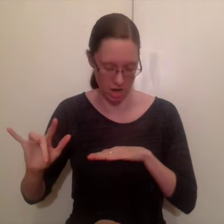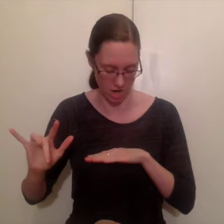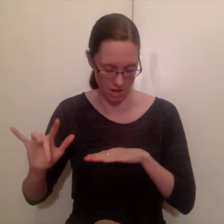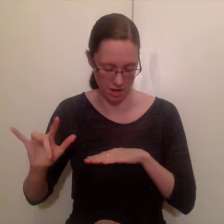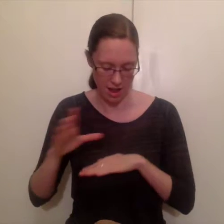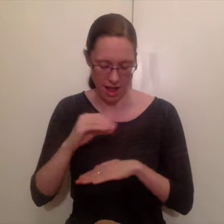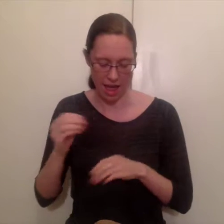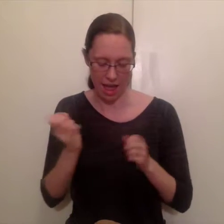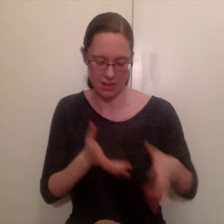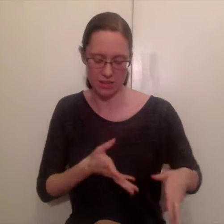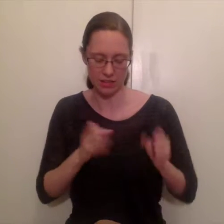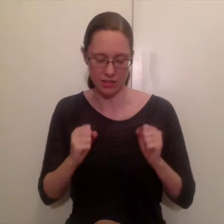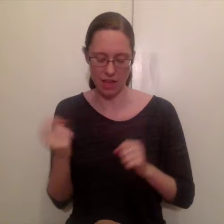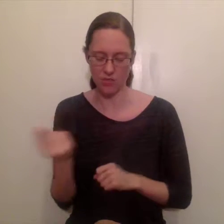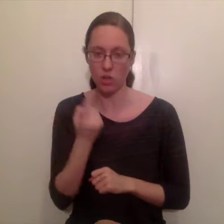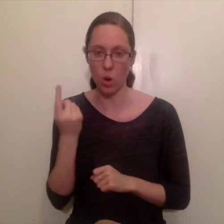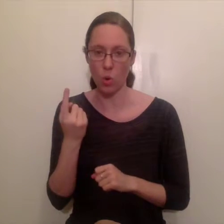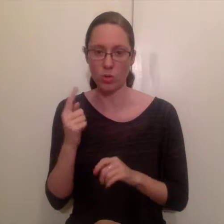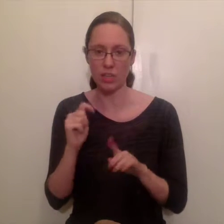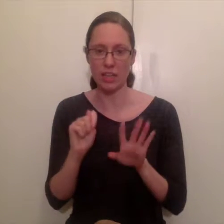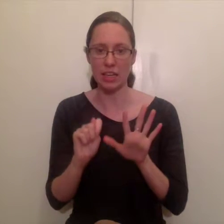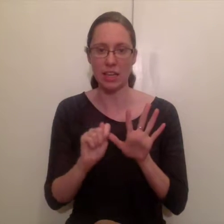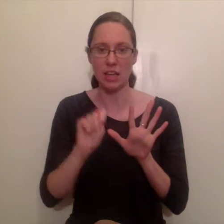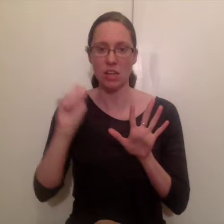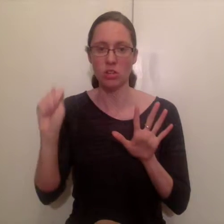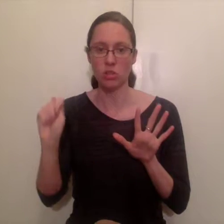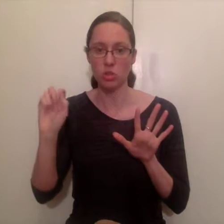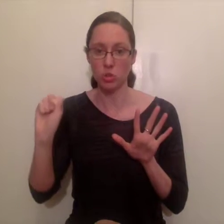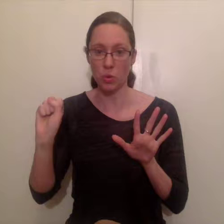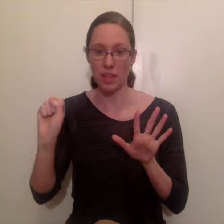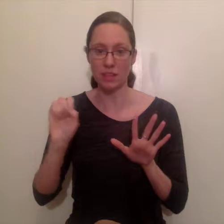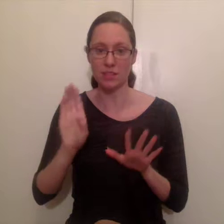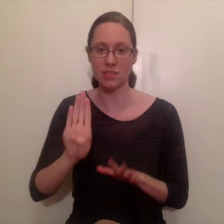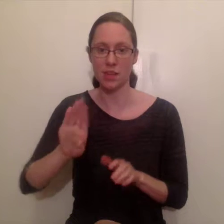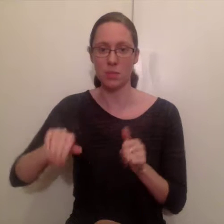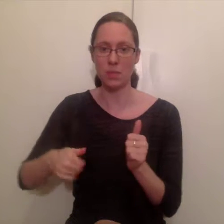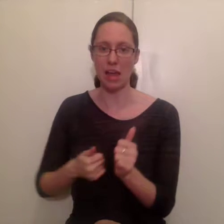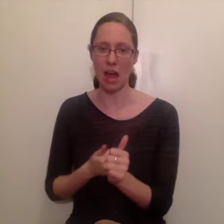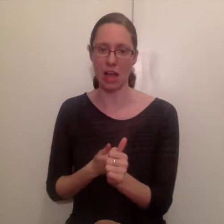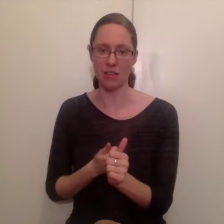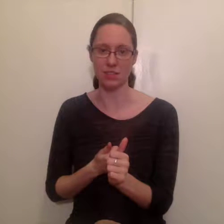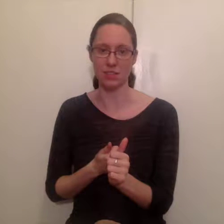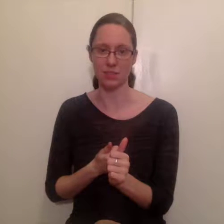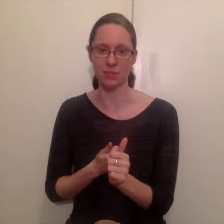bare and left only twigs behind.